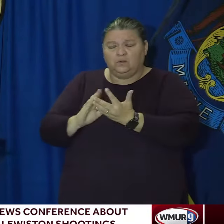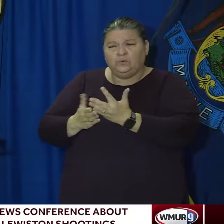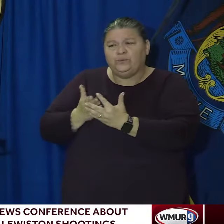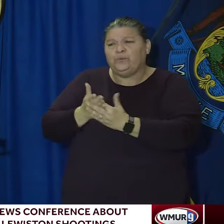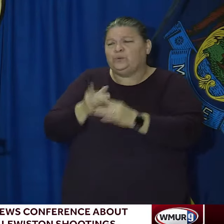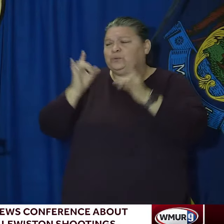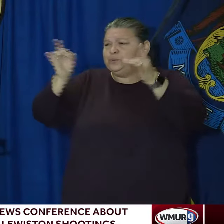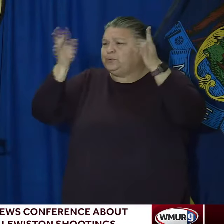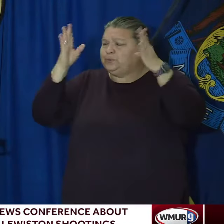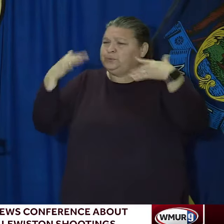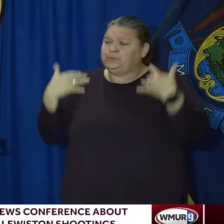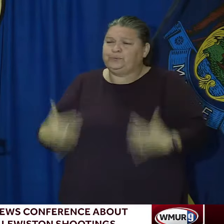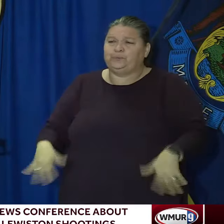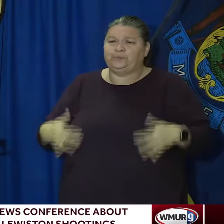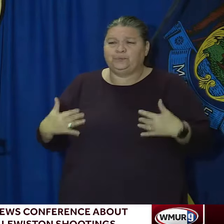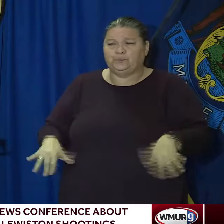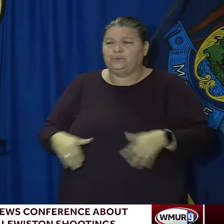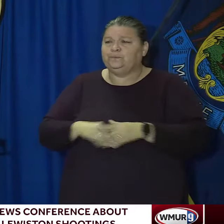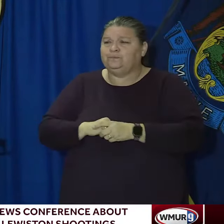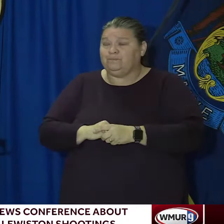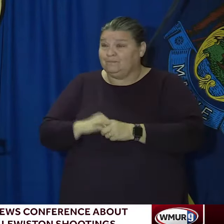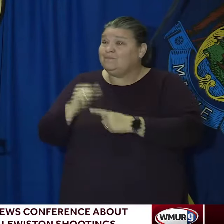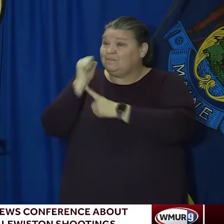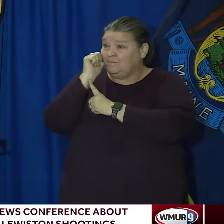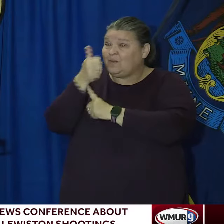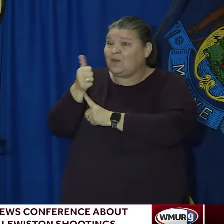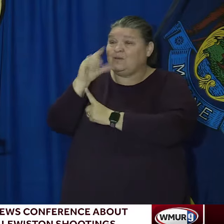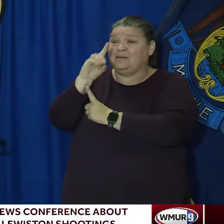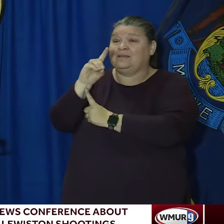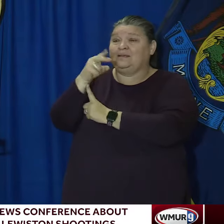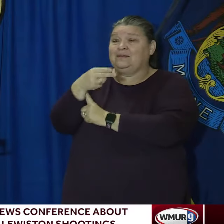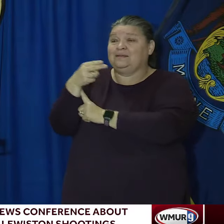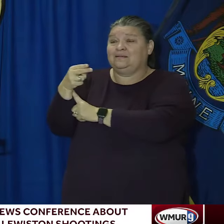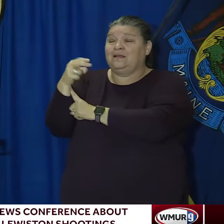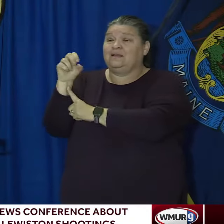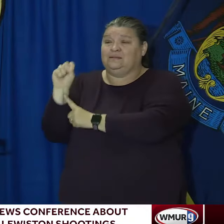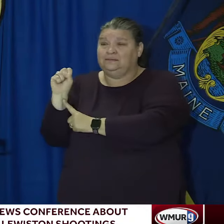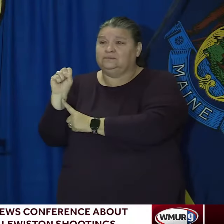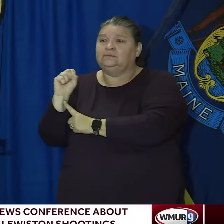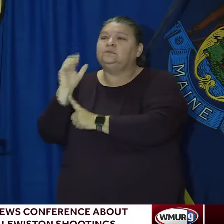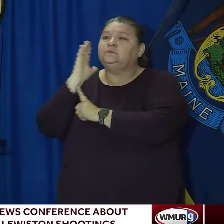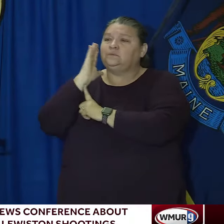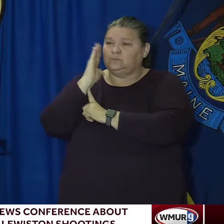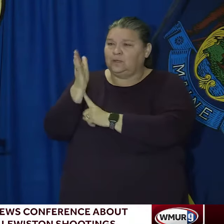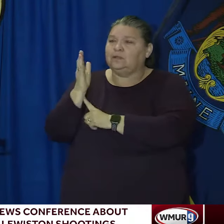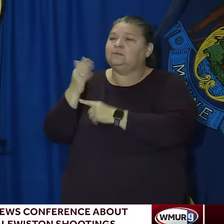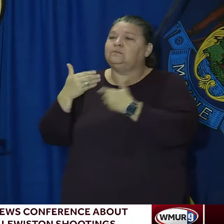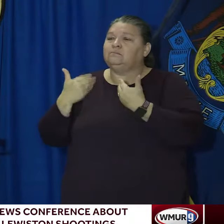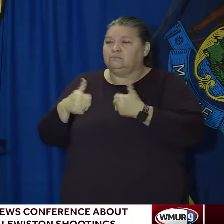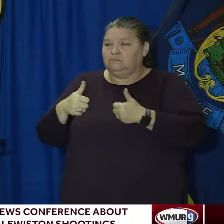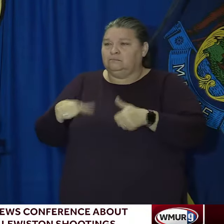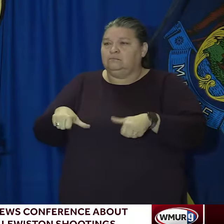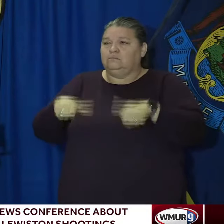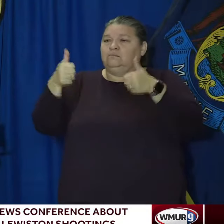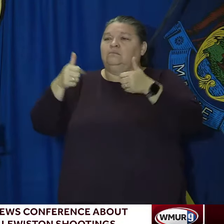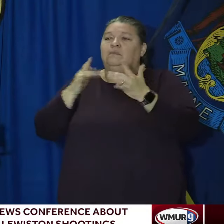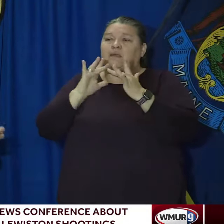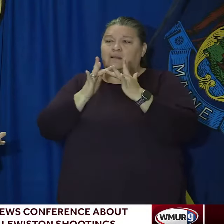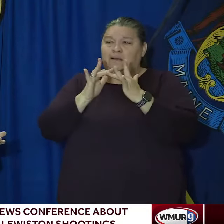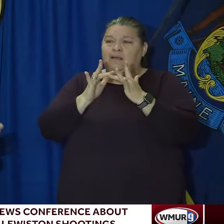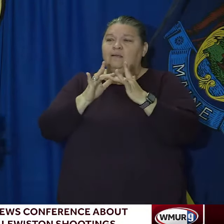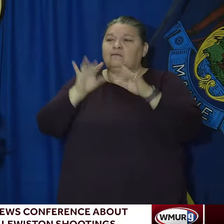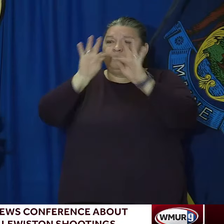Tomorrow, the Department of Health and Human Services will launch an online form that will allow communities